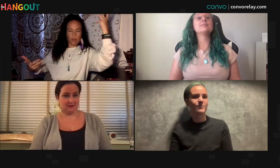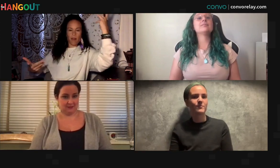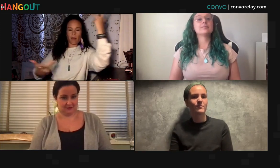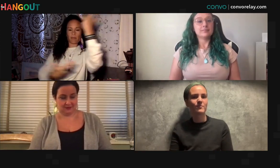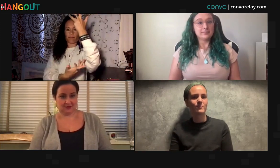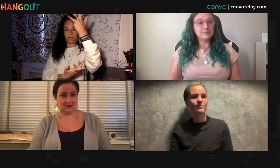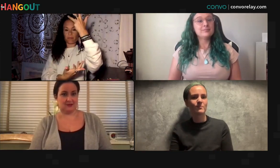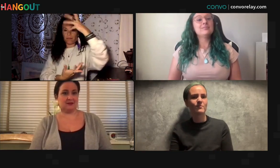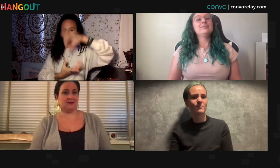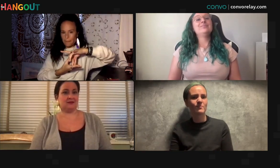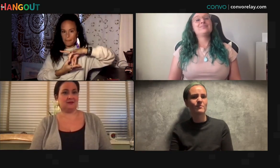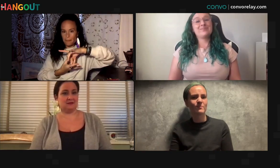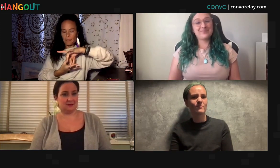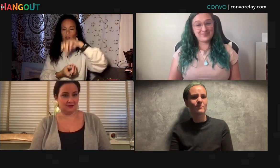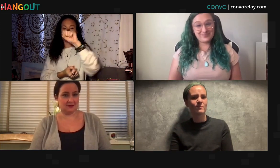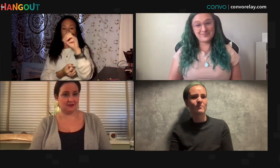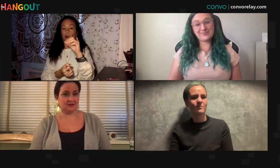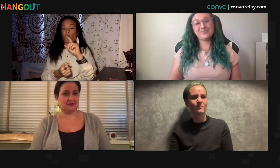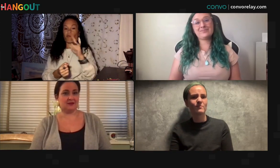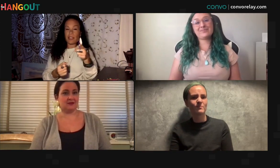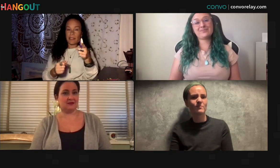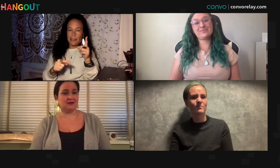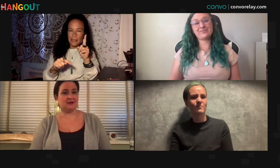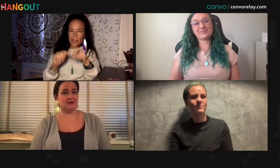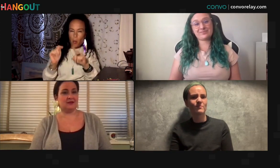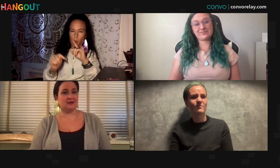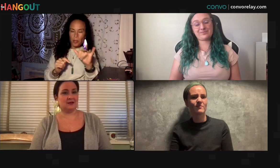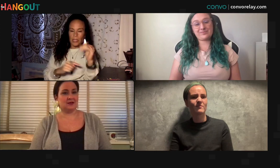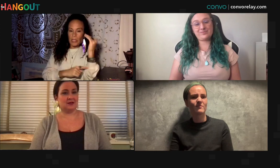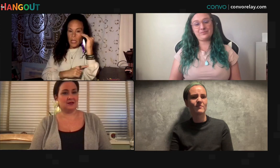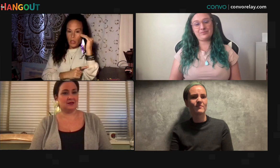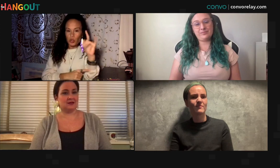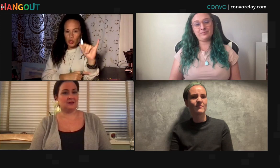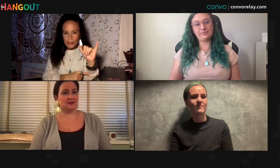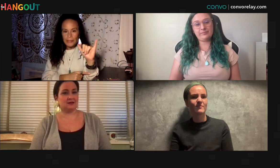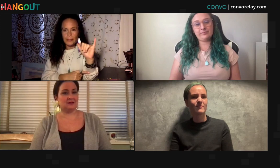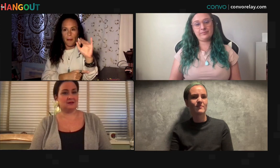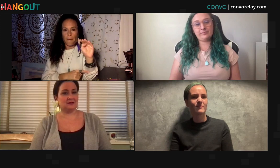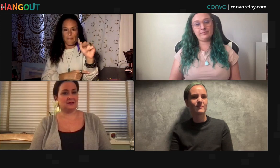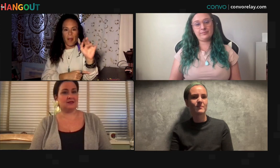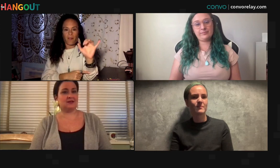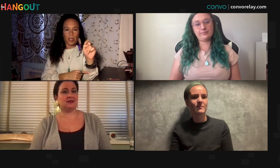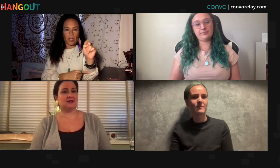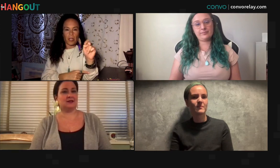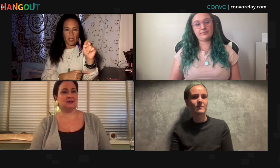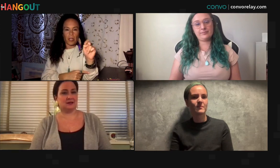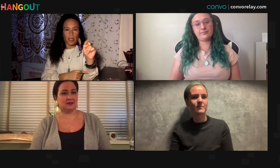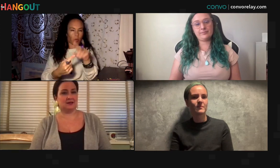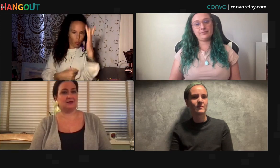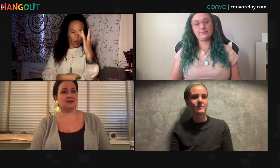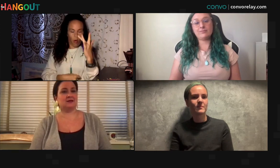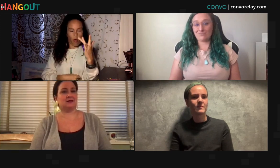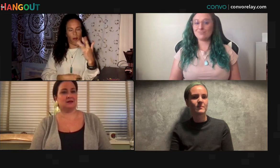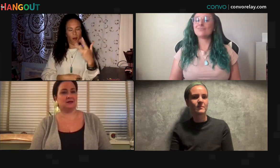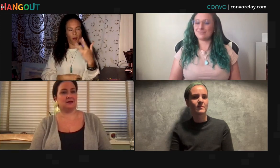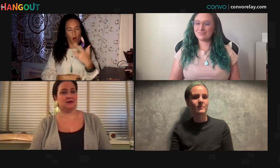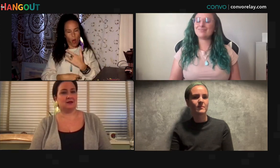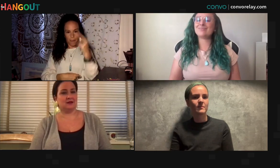way, and they're not connected. And when you connect them, you're manifesting. And you can't really